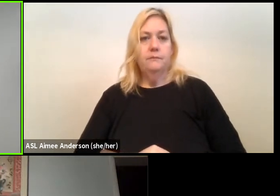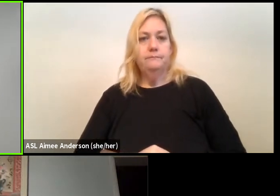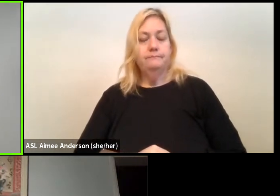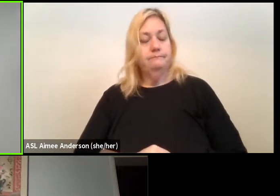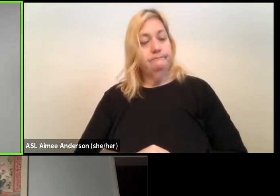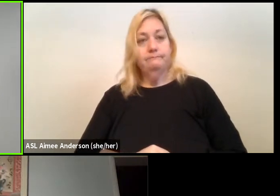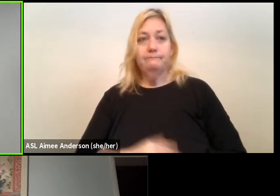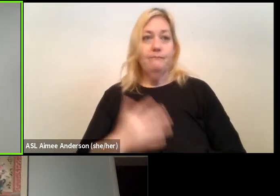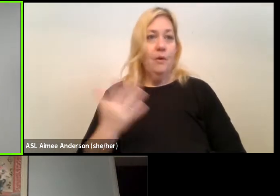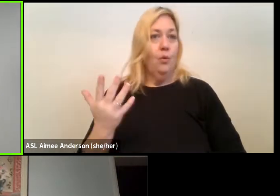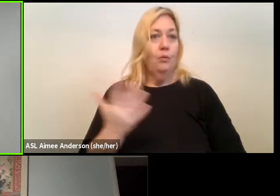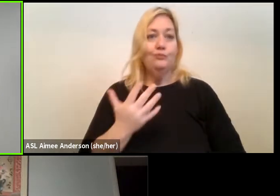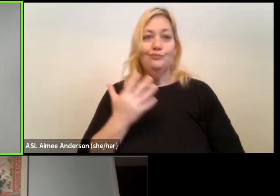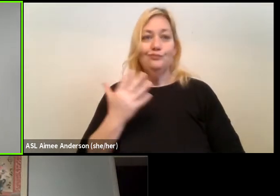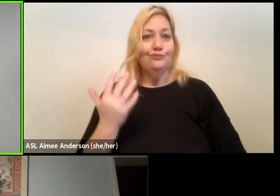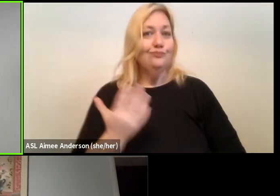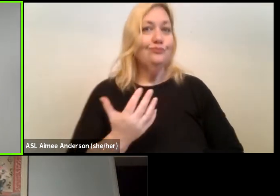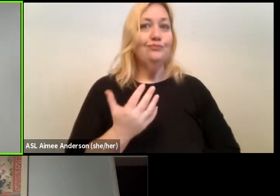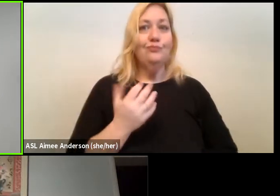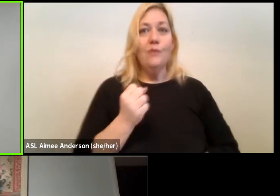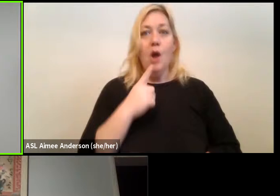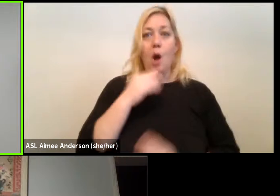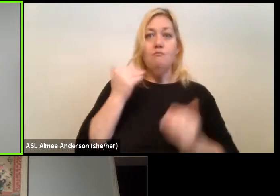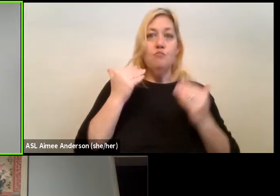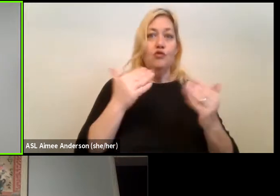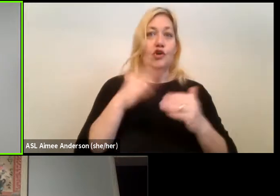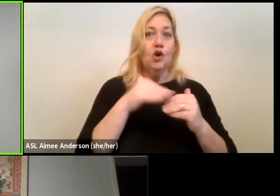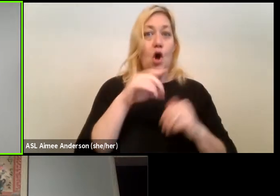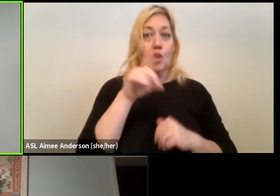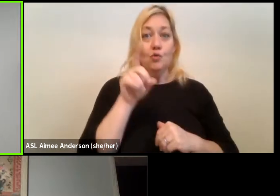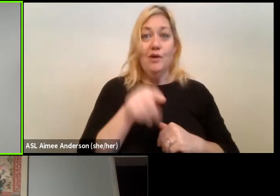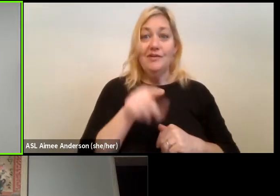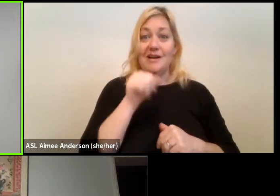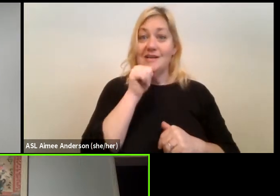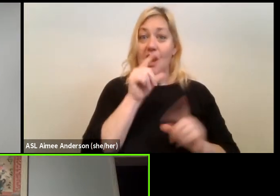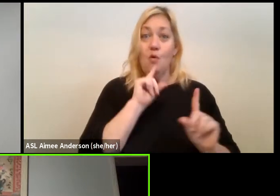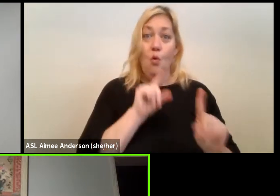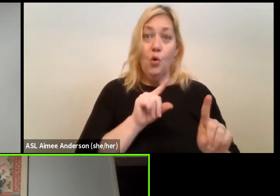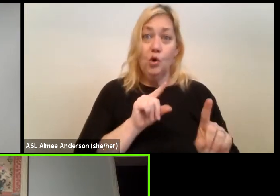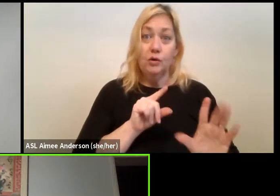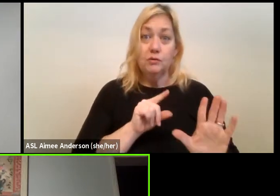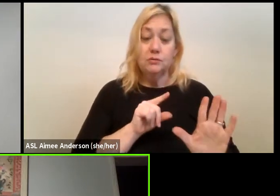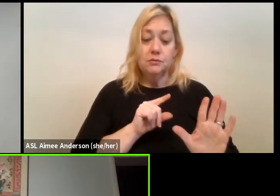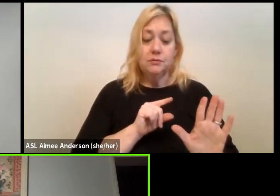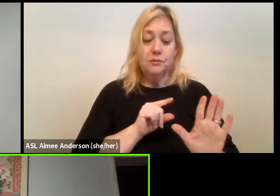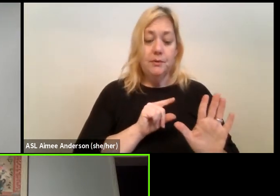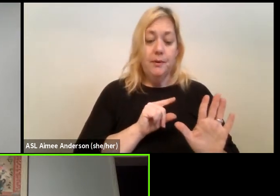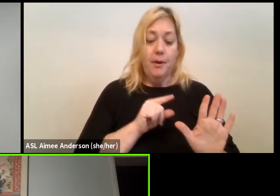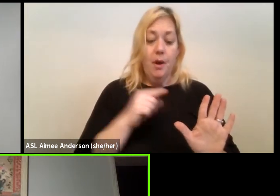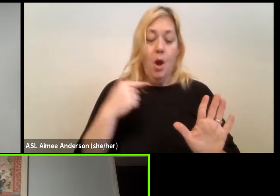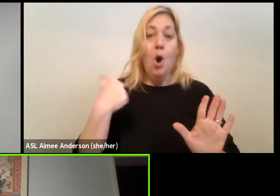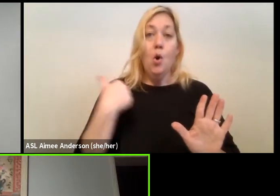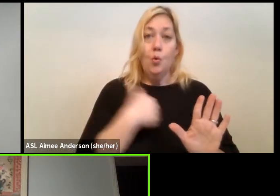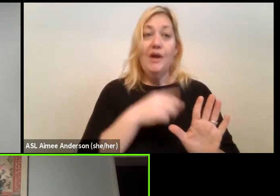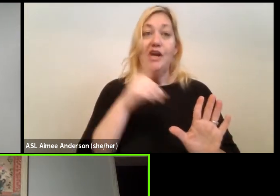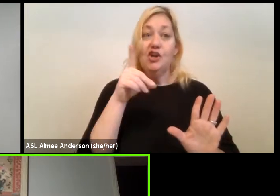Well, a motion to call the question is actually not in order. Okay. We do have.